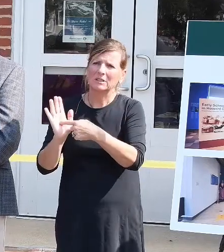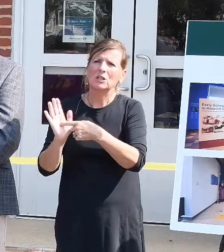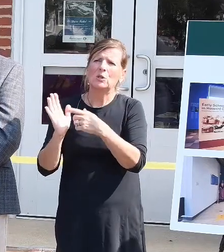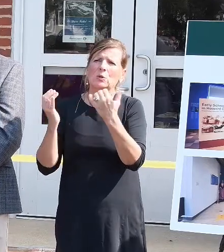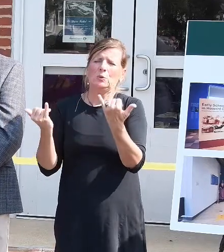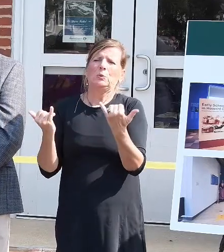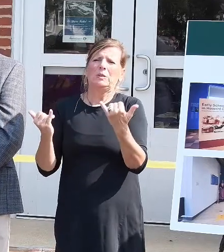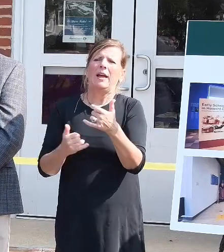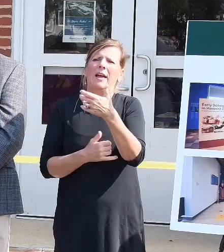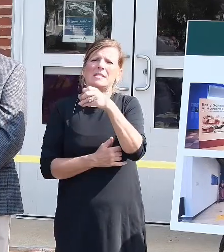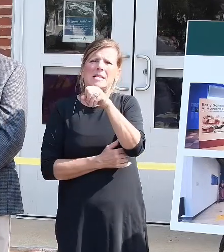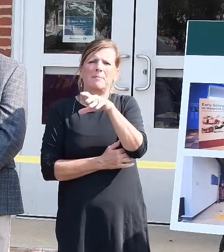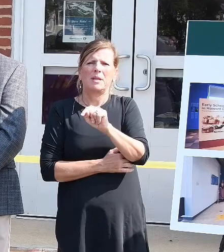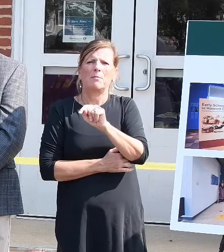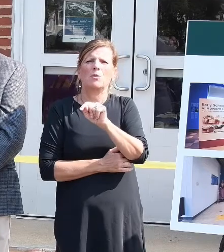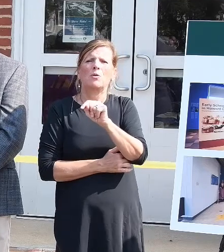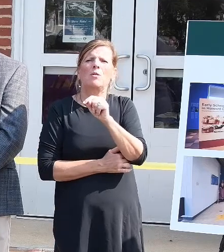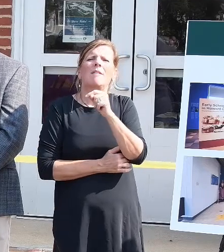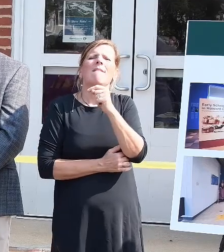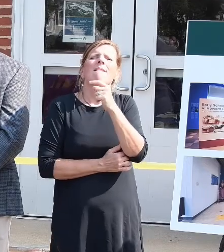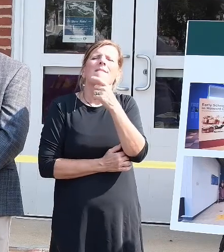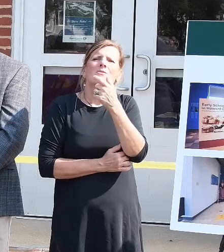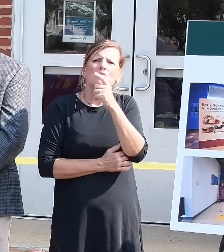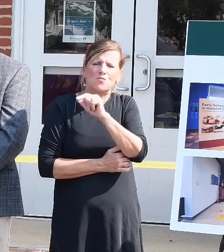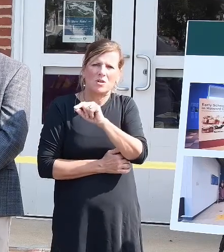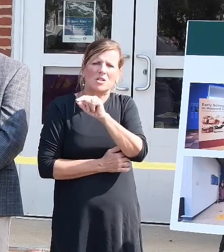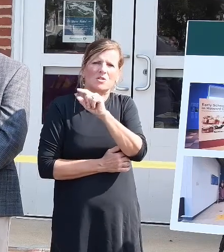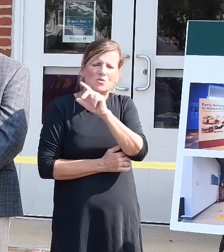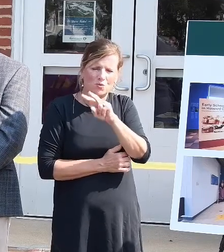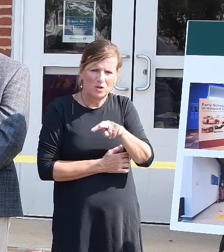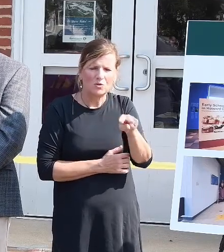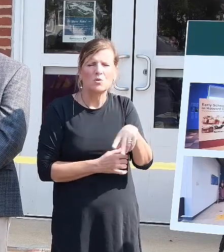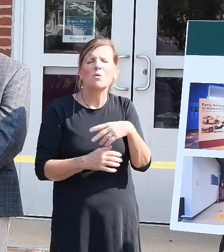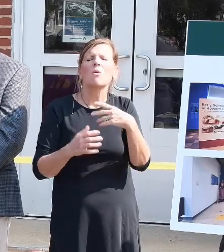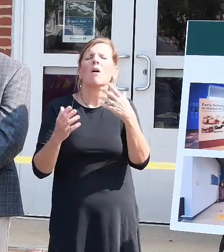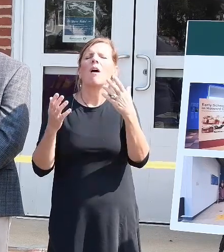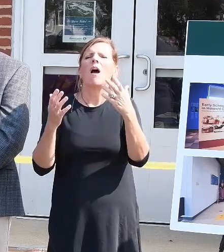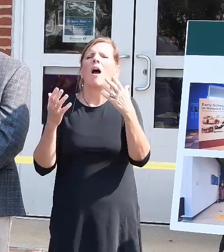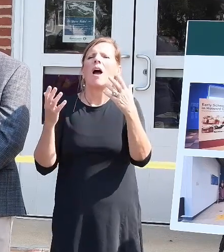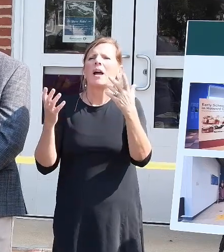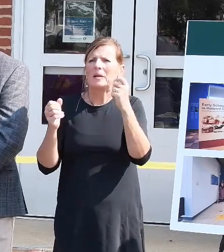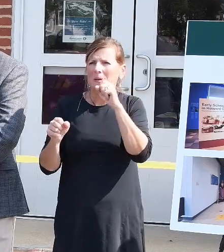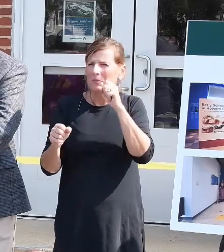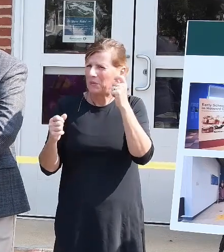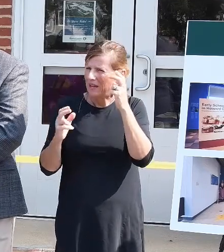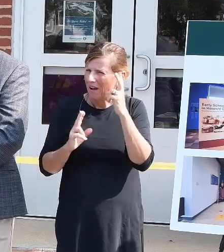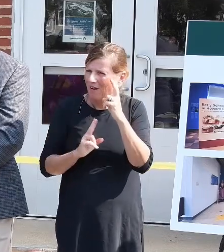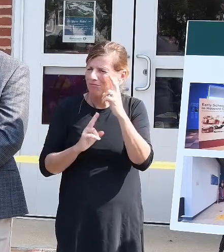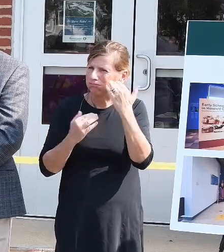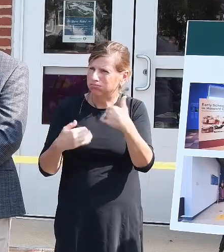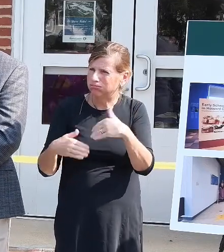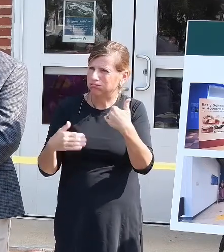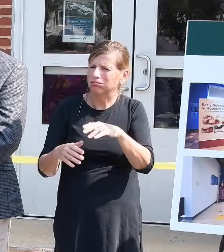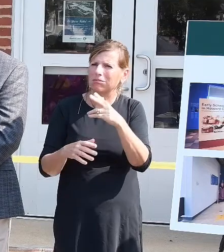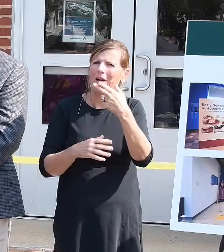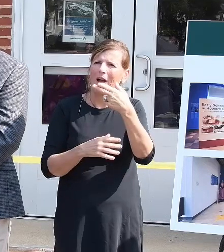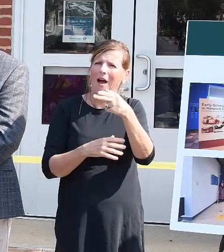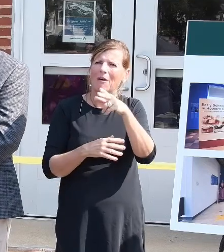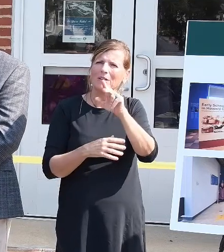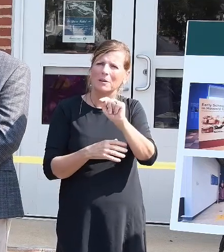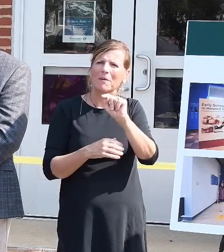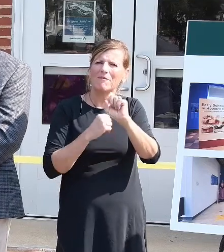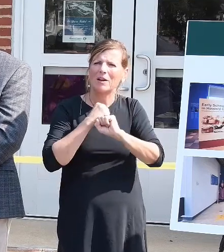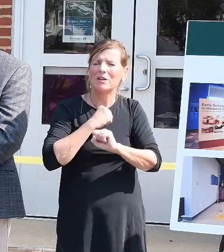September 2022 that the County Council of Howard County, Maryland commends the Harriet Tubman Foundation on its efforts to preserve